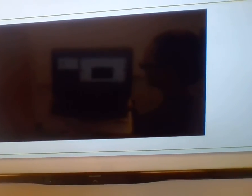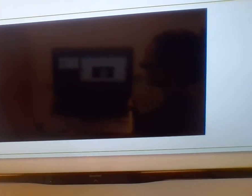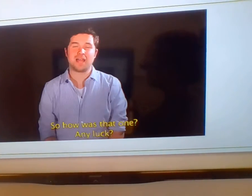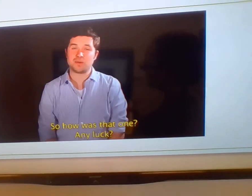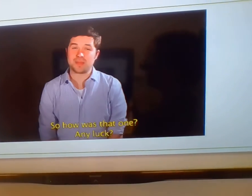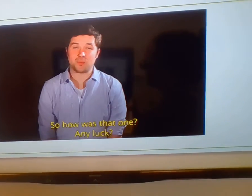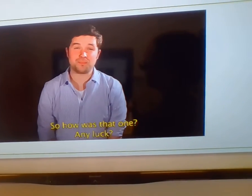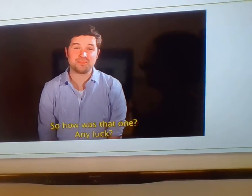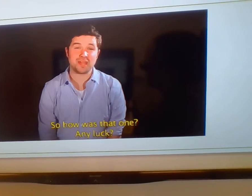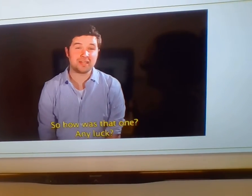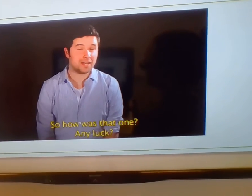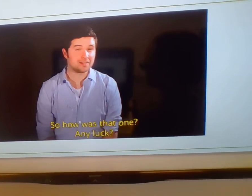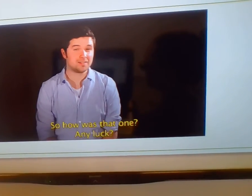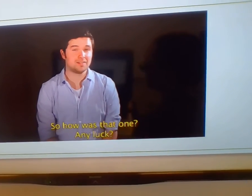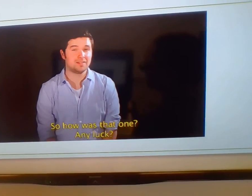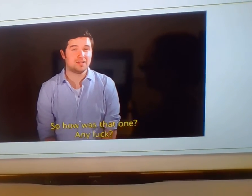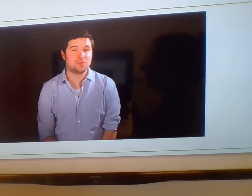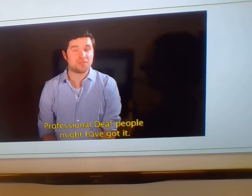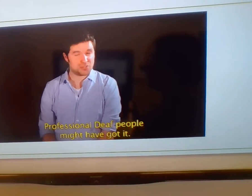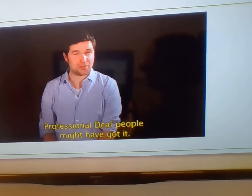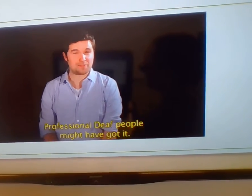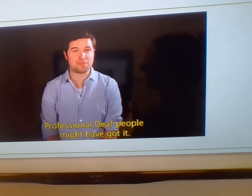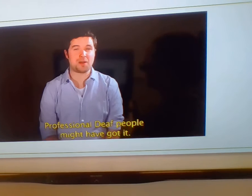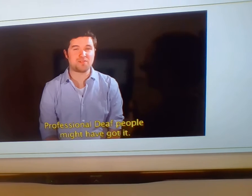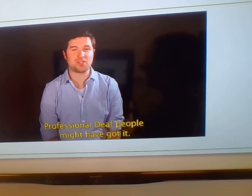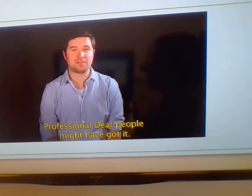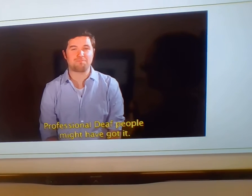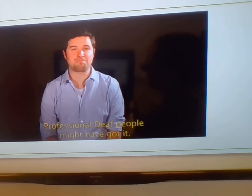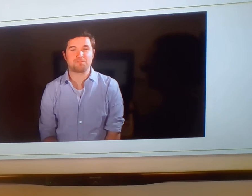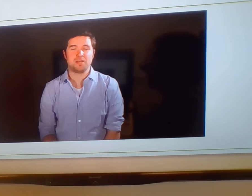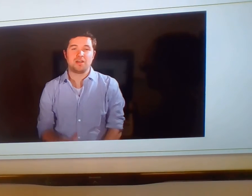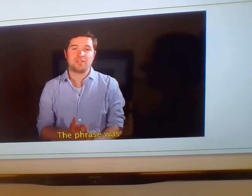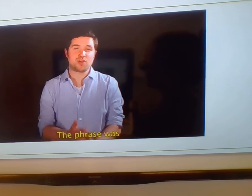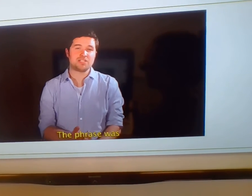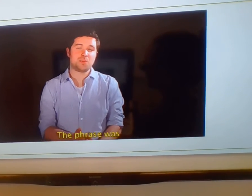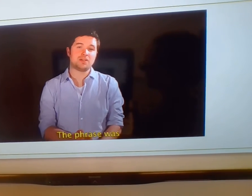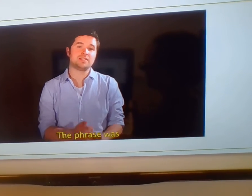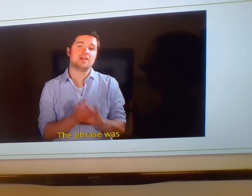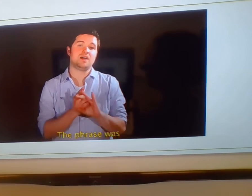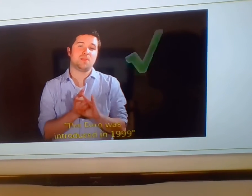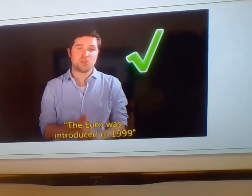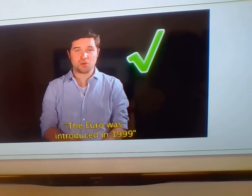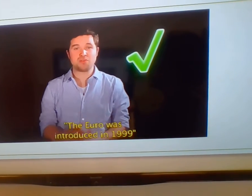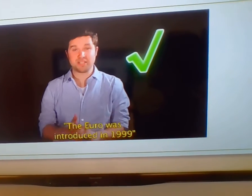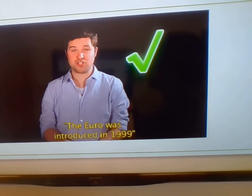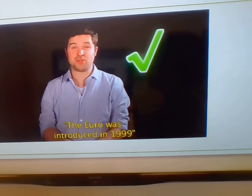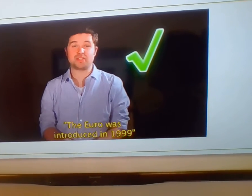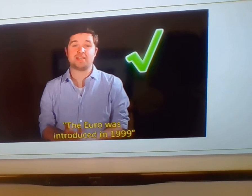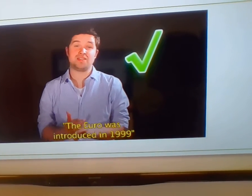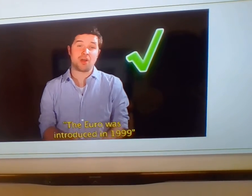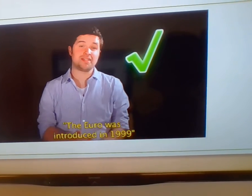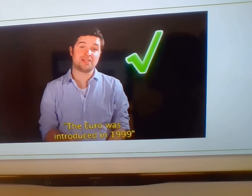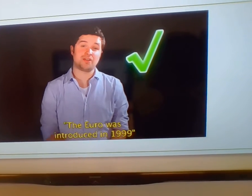So how's that one? Any luck? Professional that people might have got it. The phrase was, the euro was introduced in